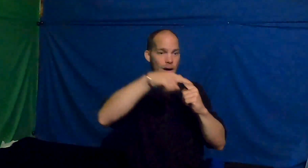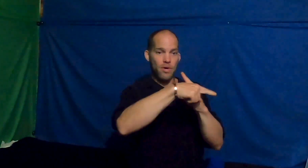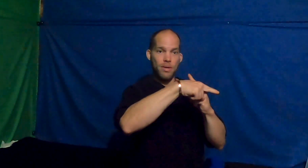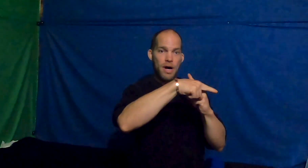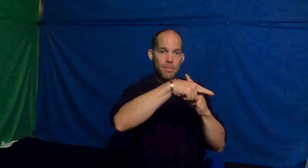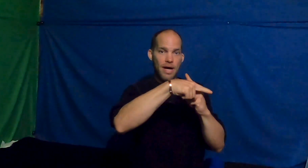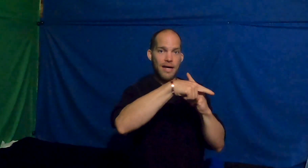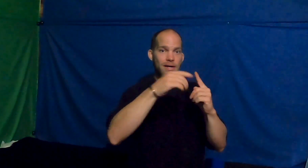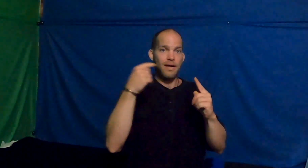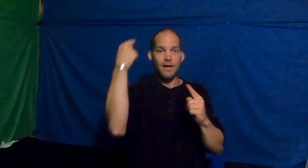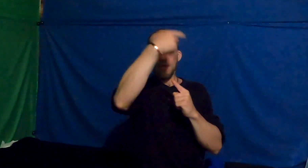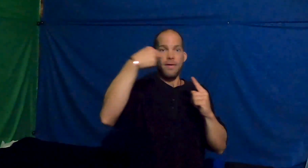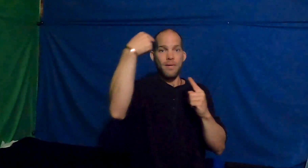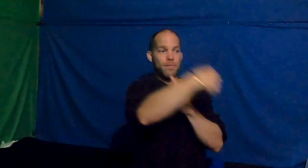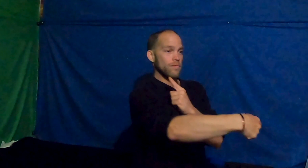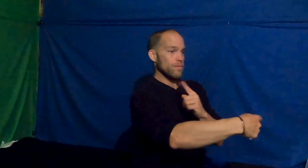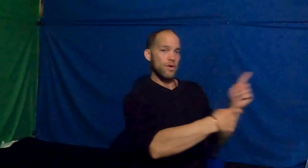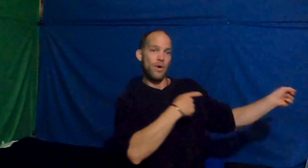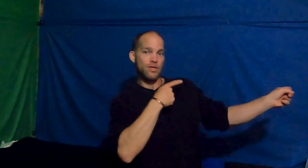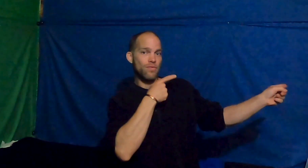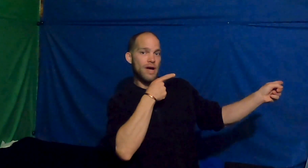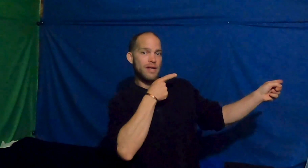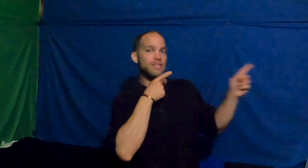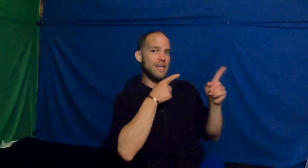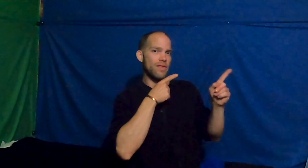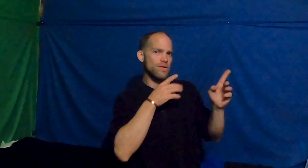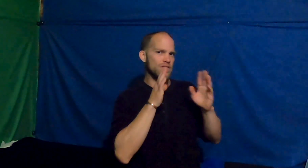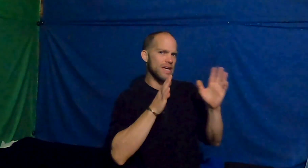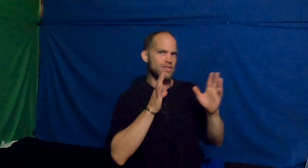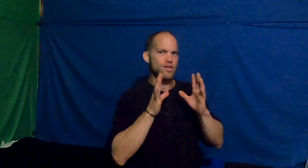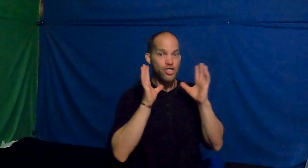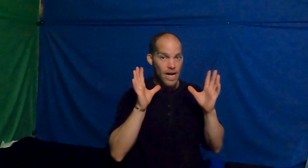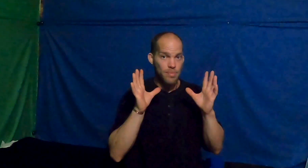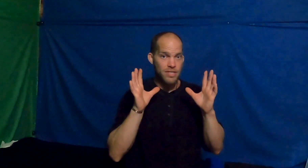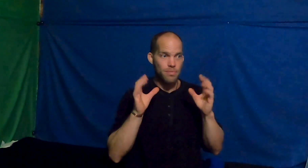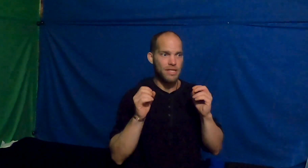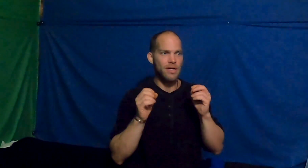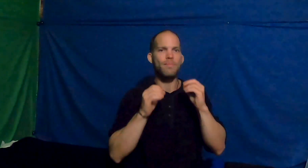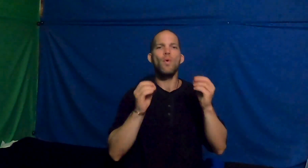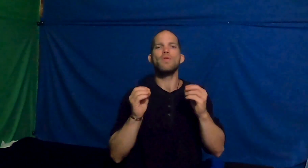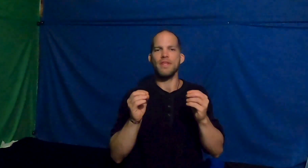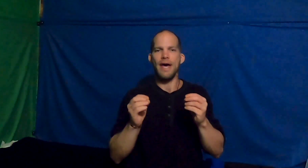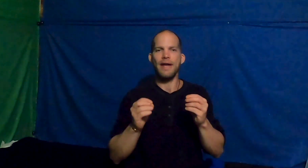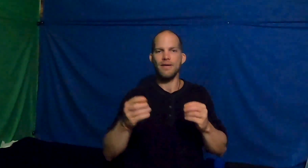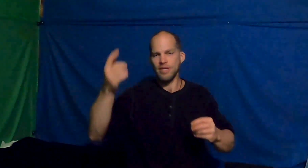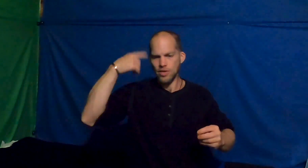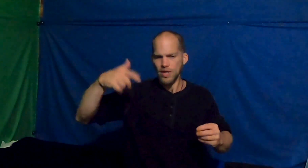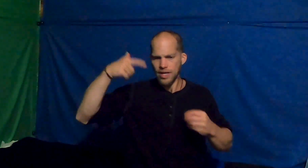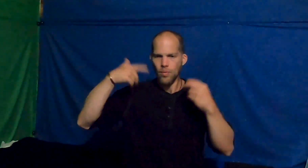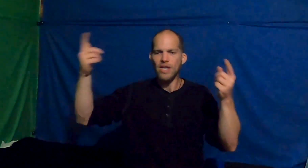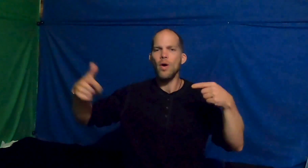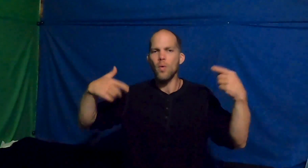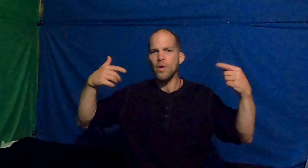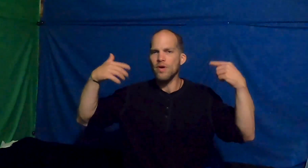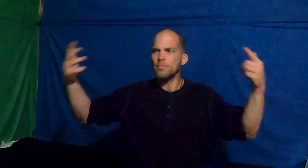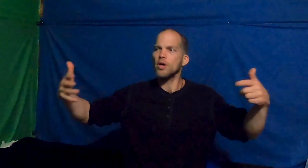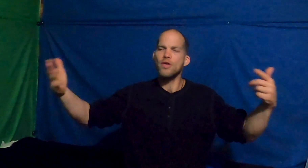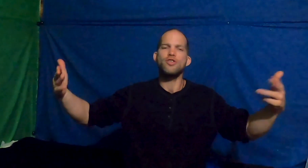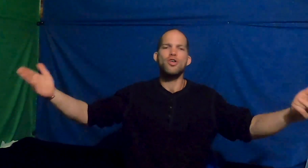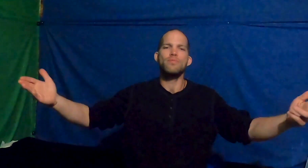we're on the bottom line going to the right. See how those things are shapes, but they're more than that because we know and we've put other terms